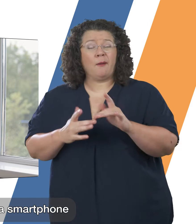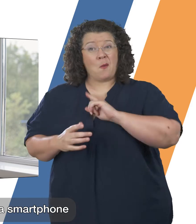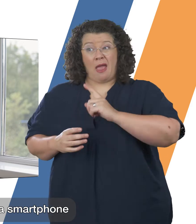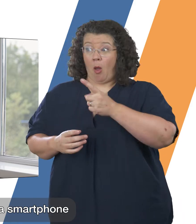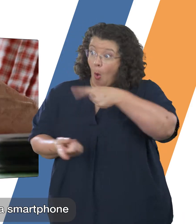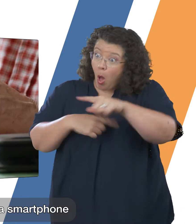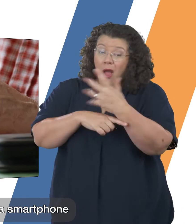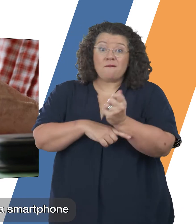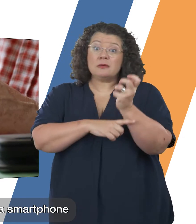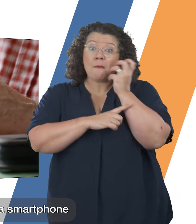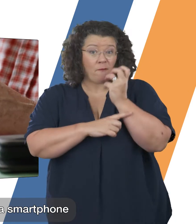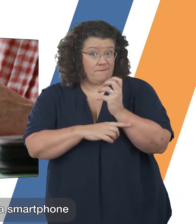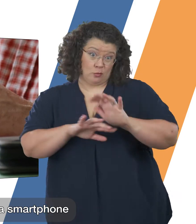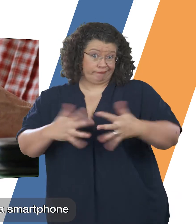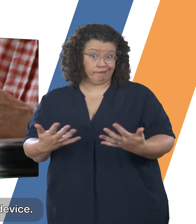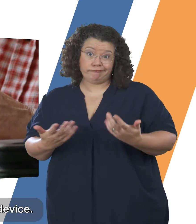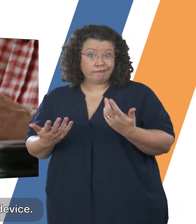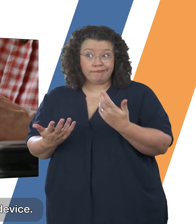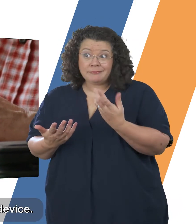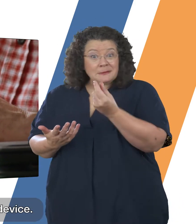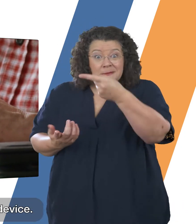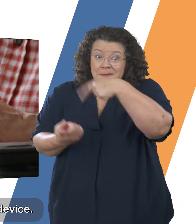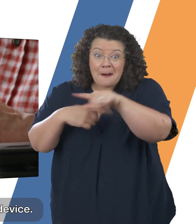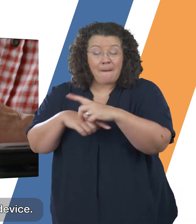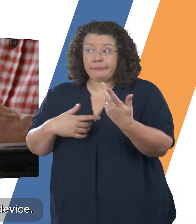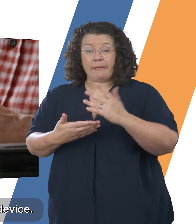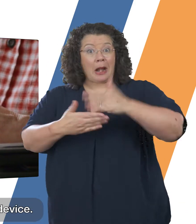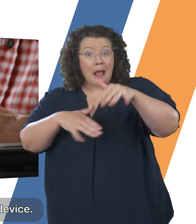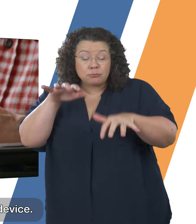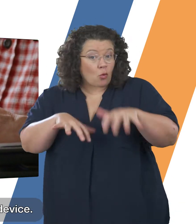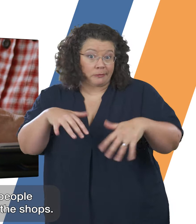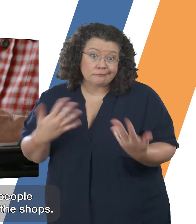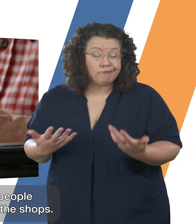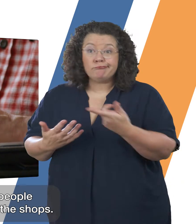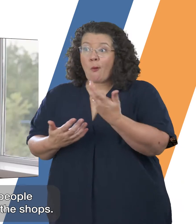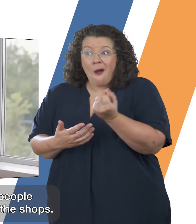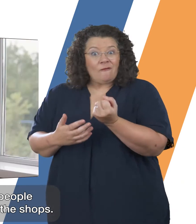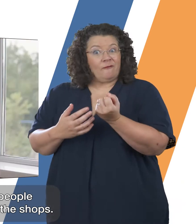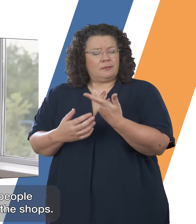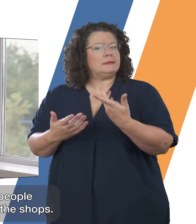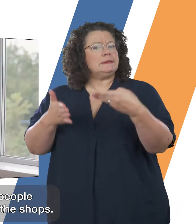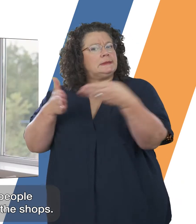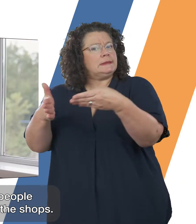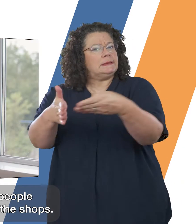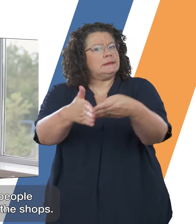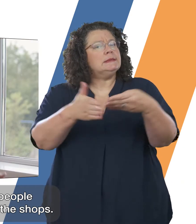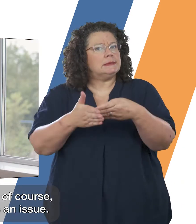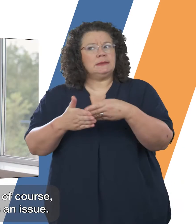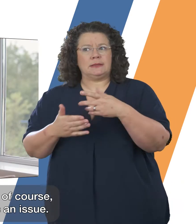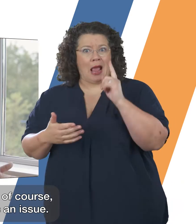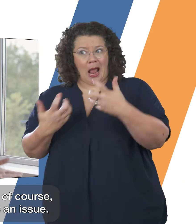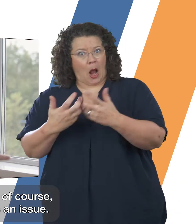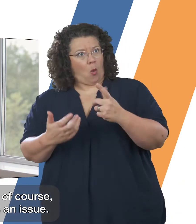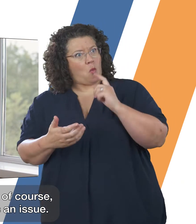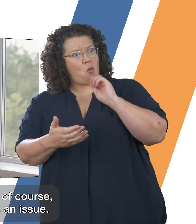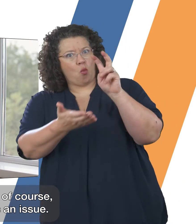had a smartphone or laptop or device. Barriers for people in getting out to the shops.